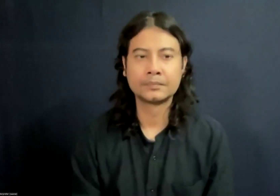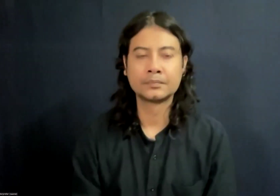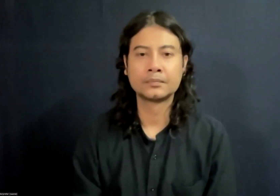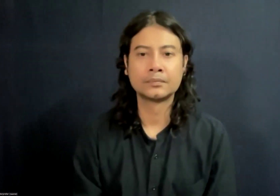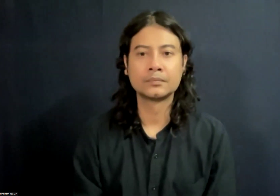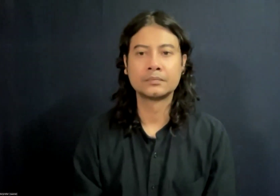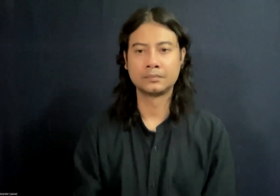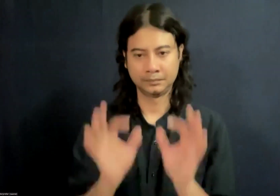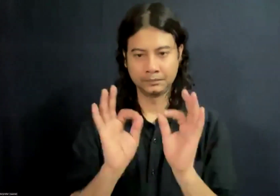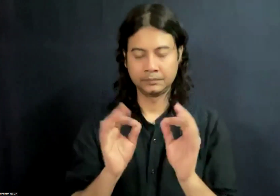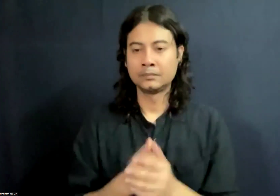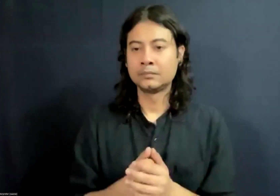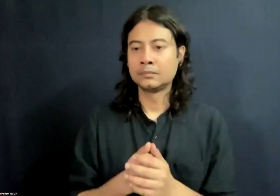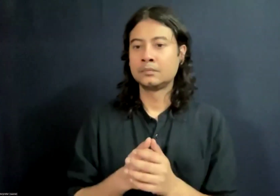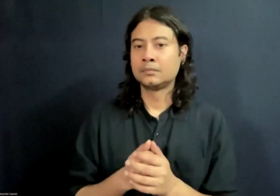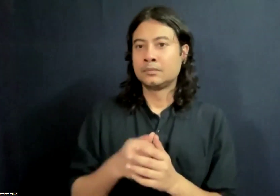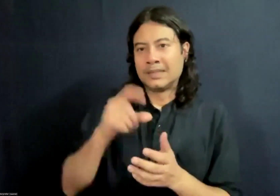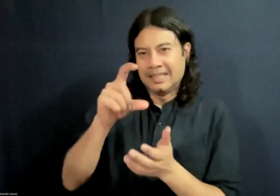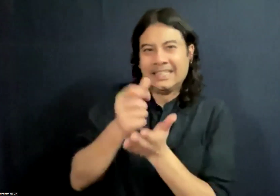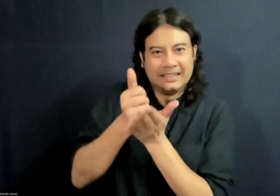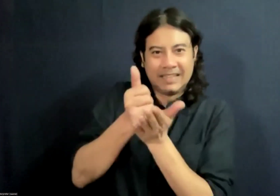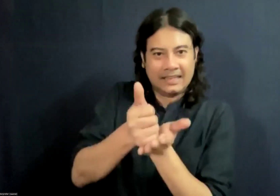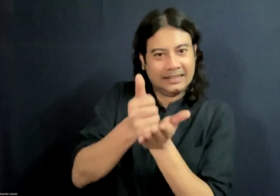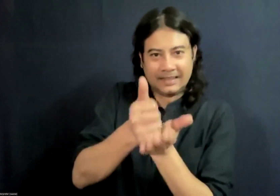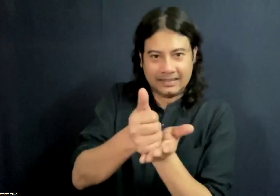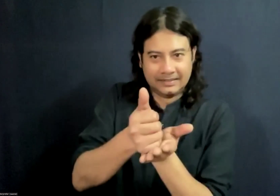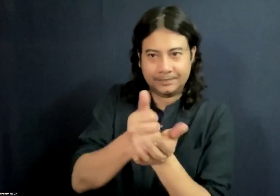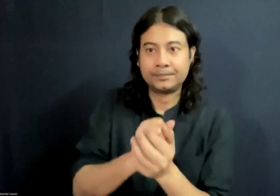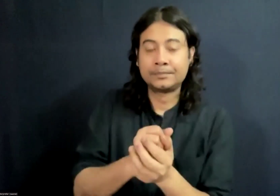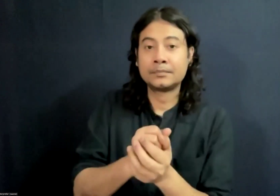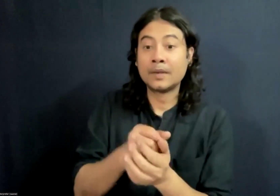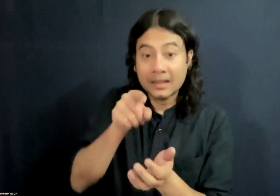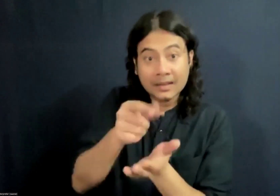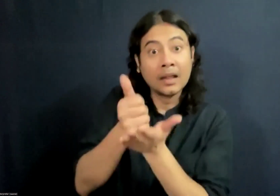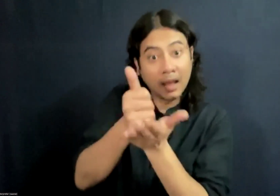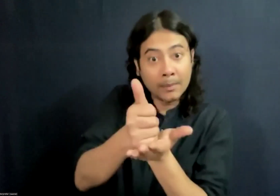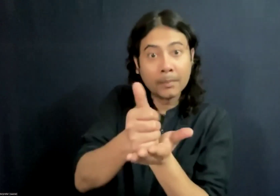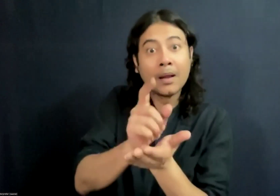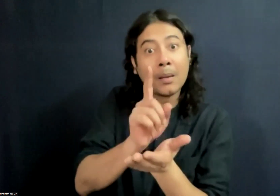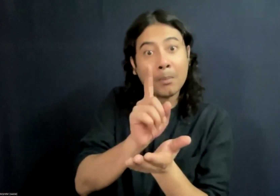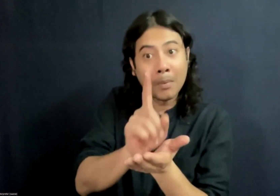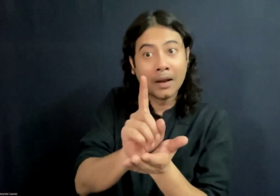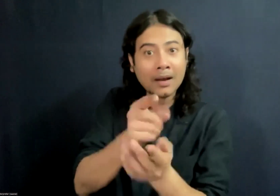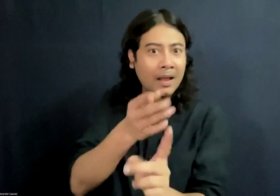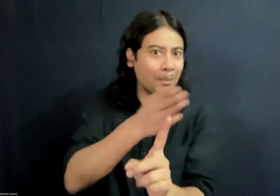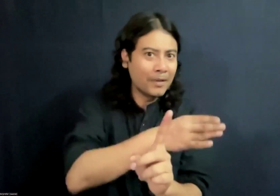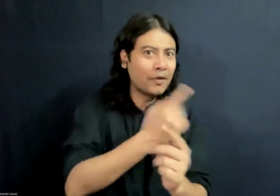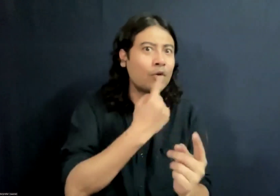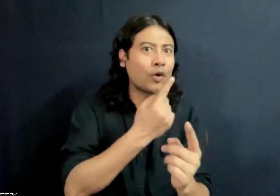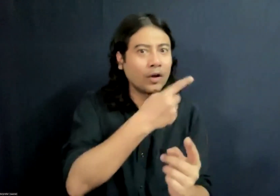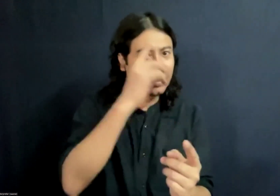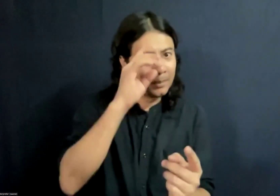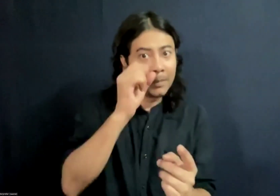So charity performed with expectation of some return. So again, we are coming back to the same point. For